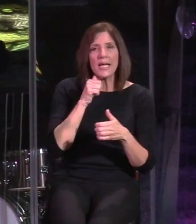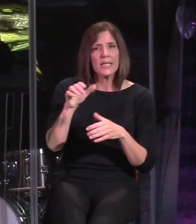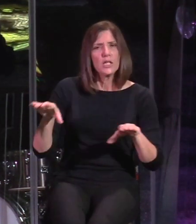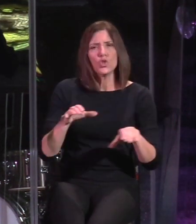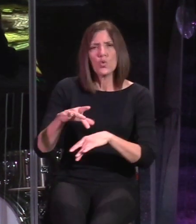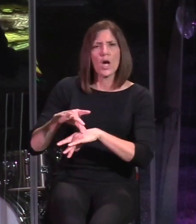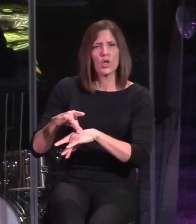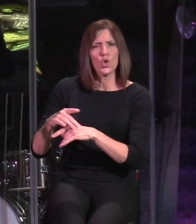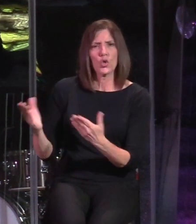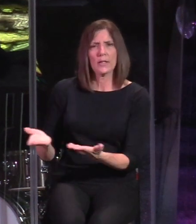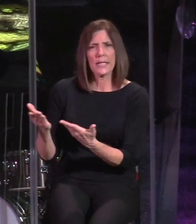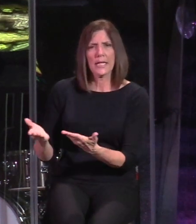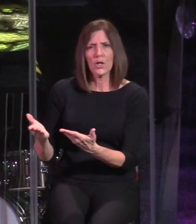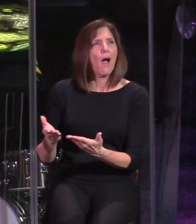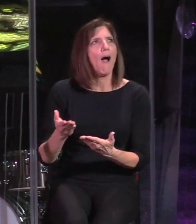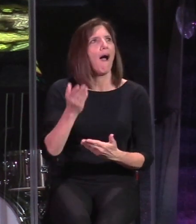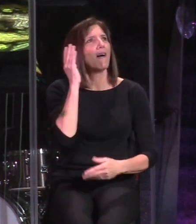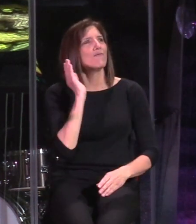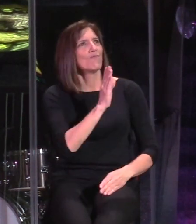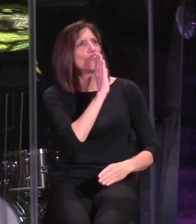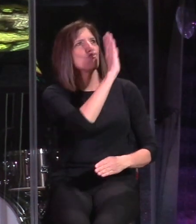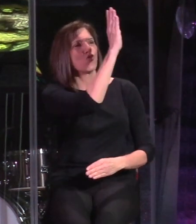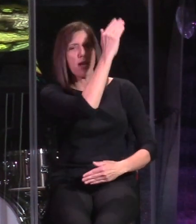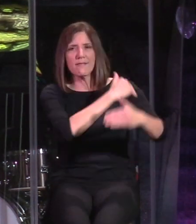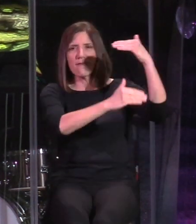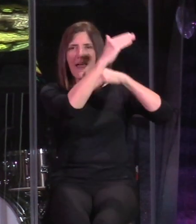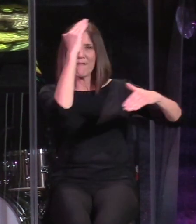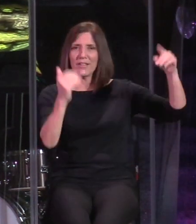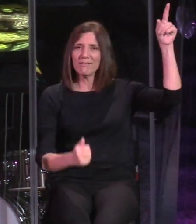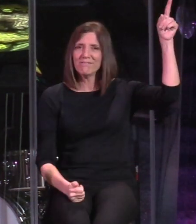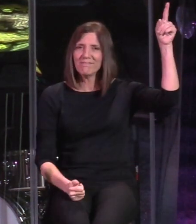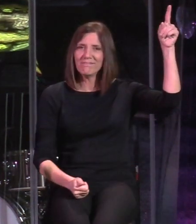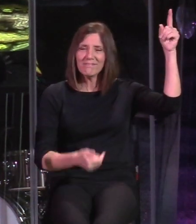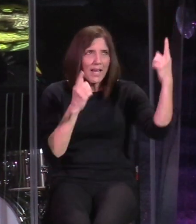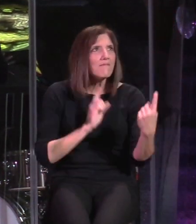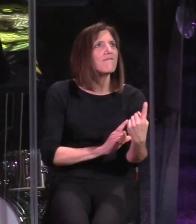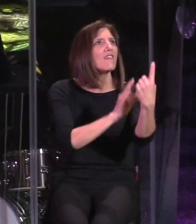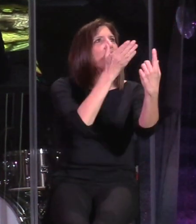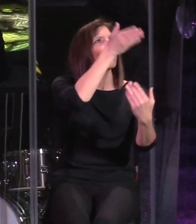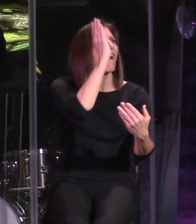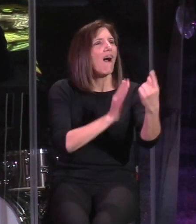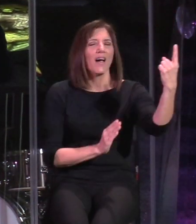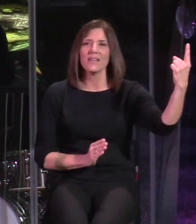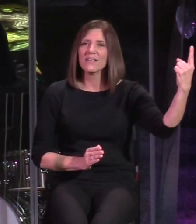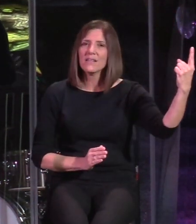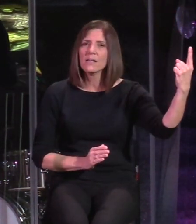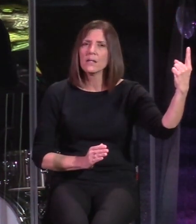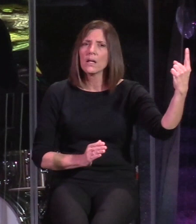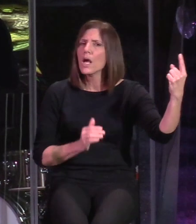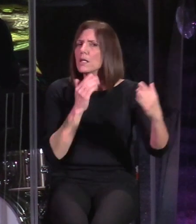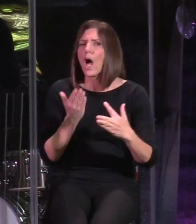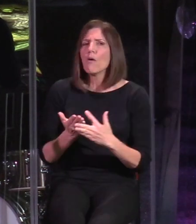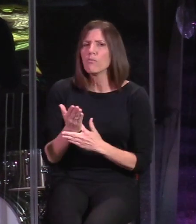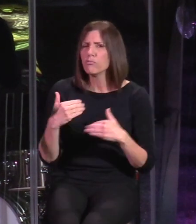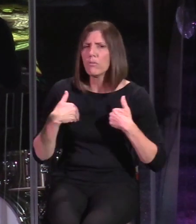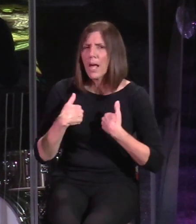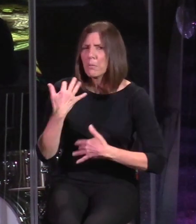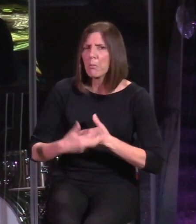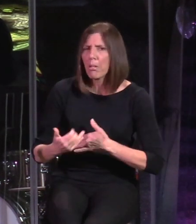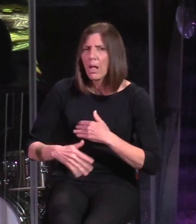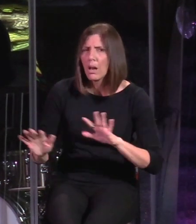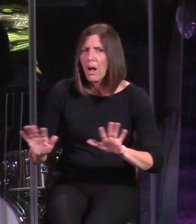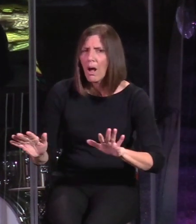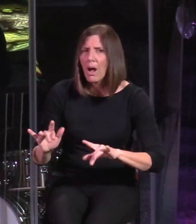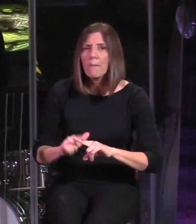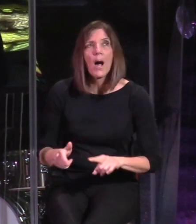directly into the throne room of God, right into God's presence. And he did that not by the blood of animals, but